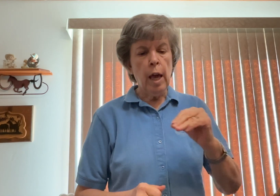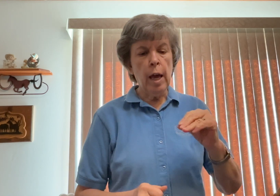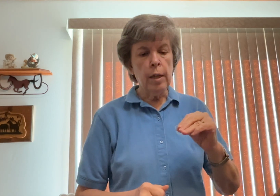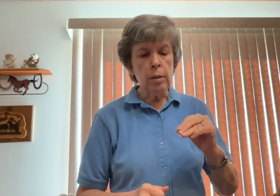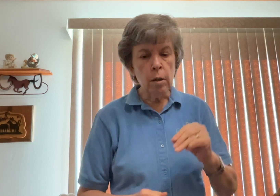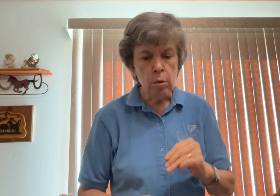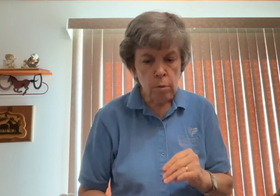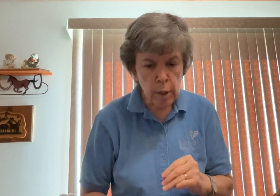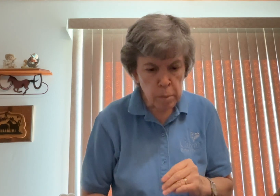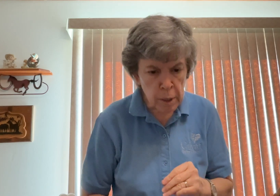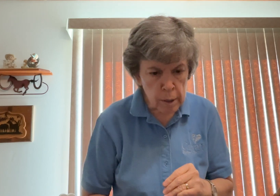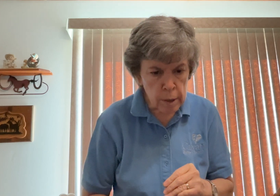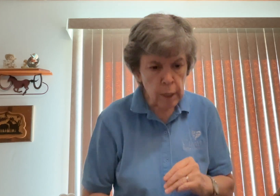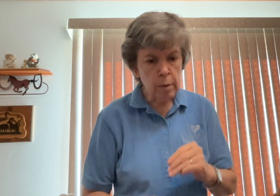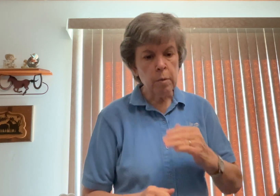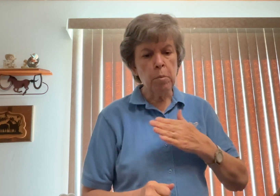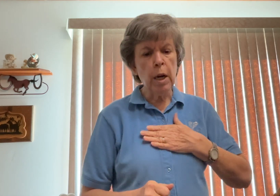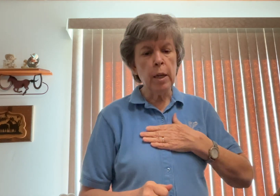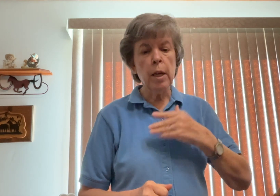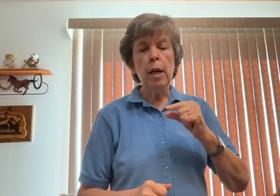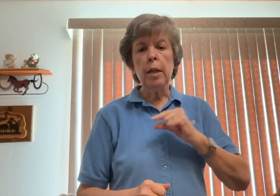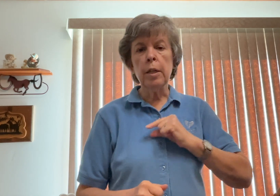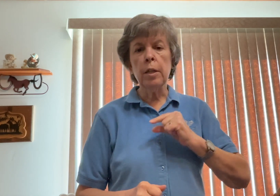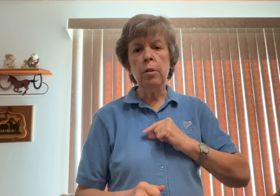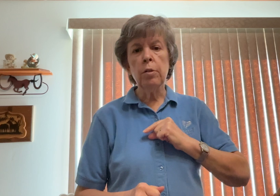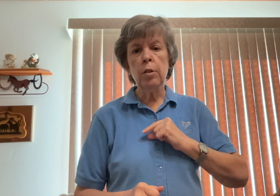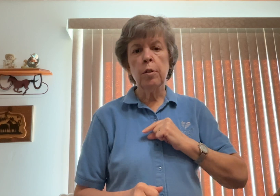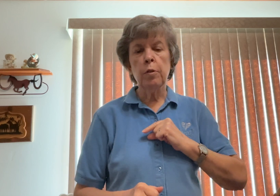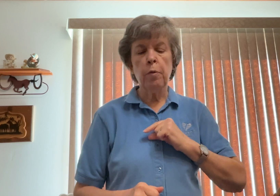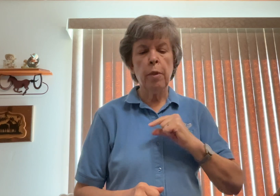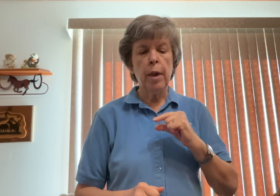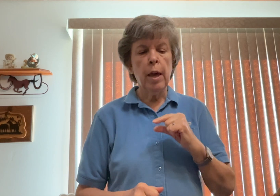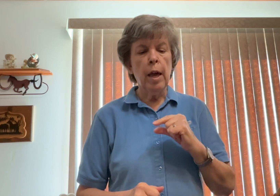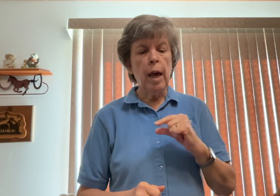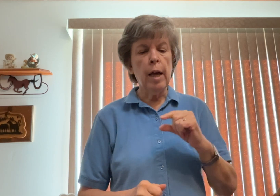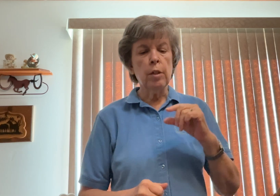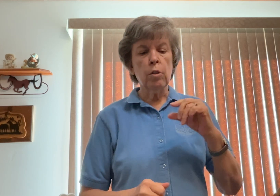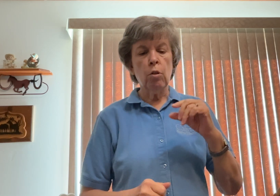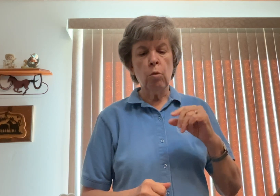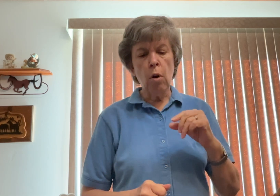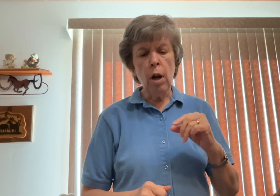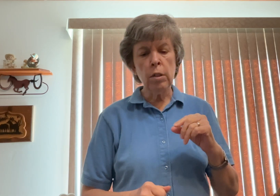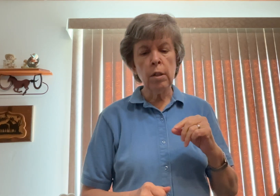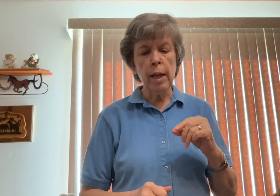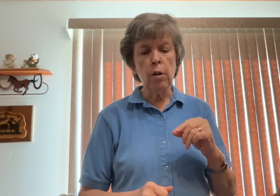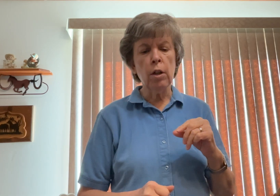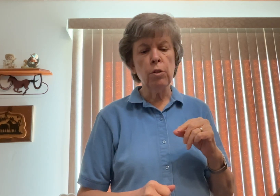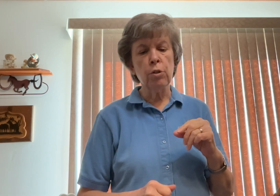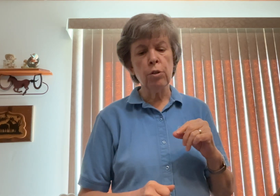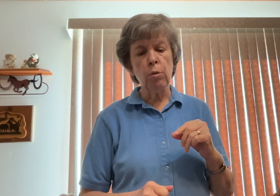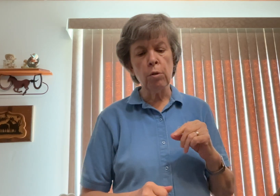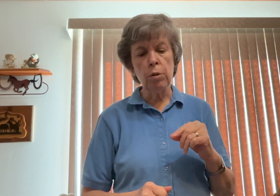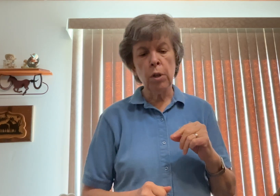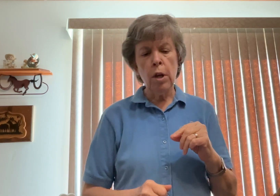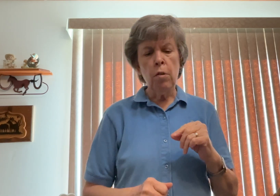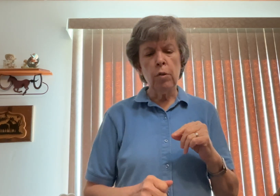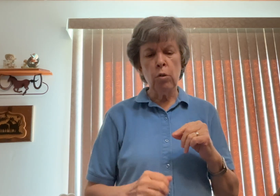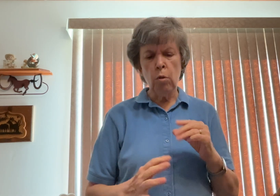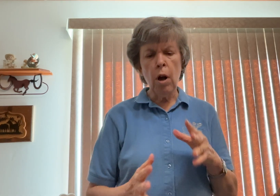and, oh, wait a minute. Yeah. My guilt and cross laid on your shoulders. For cross